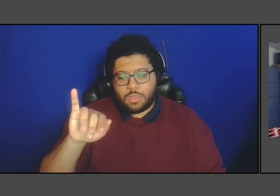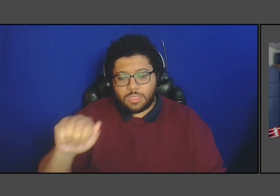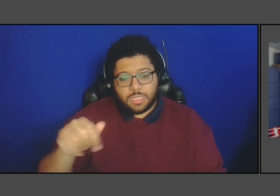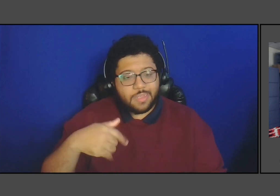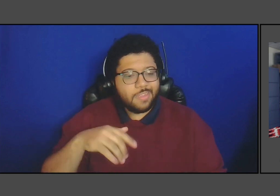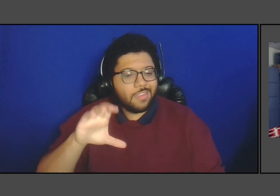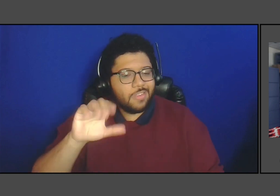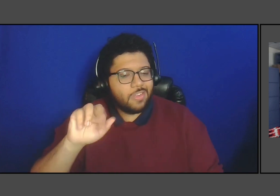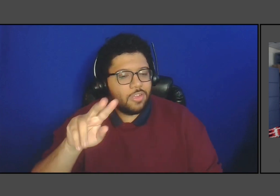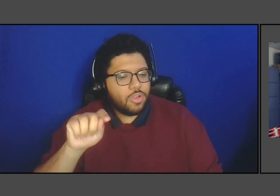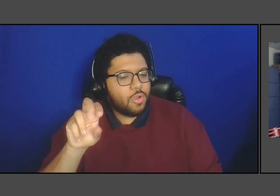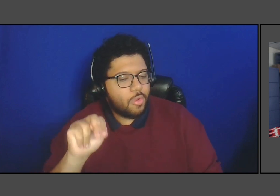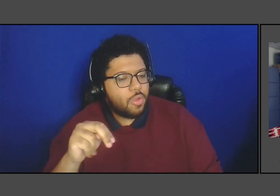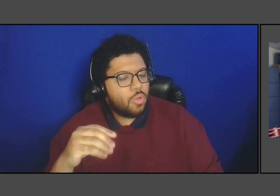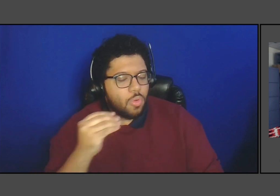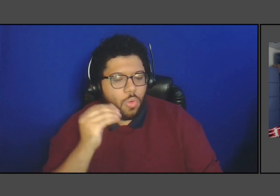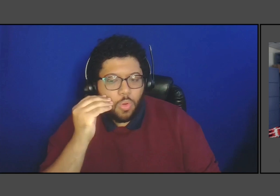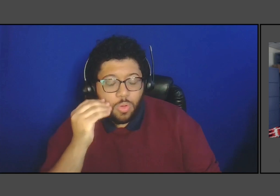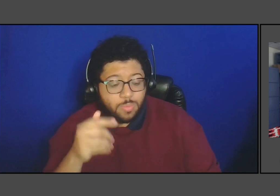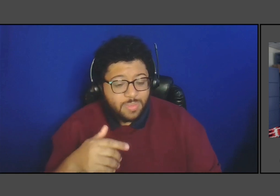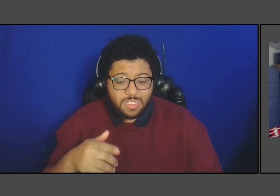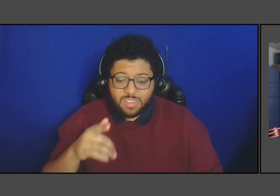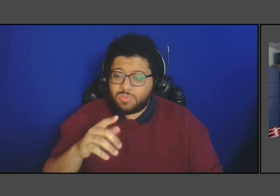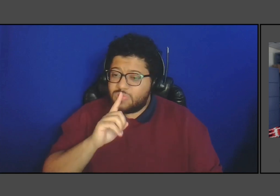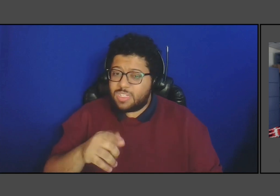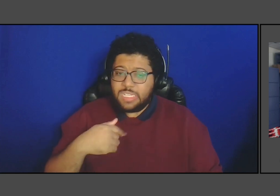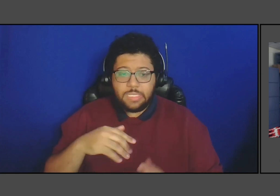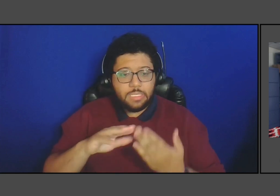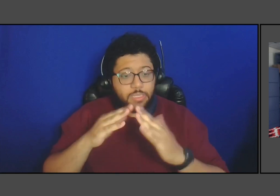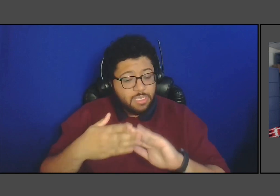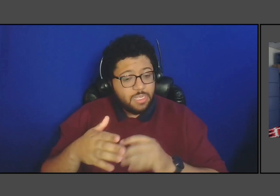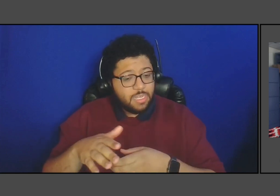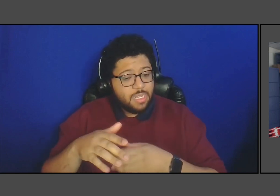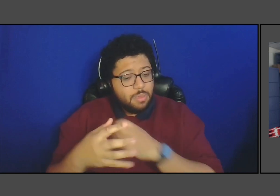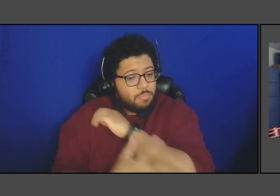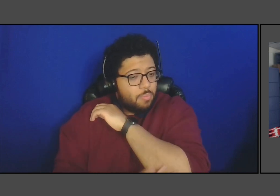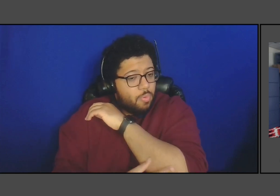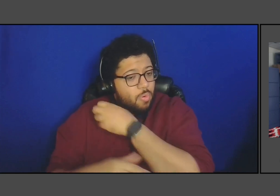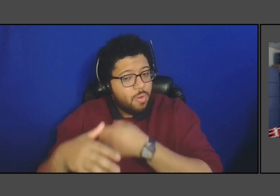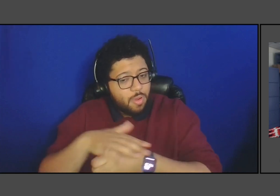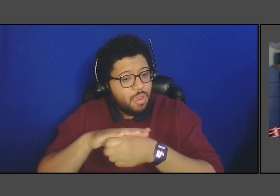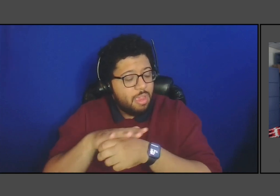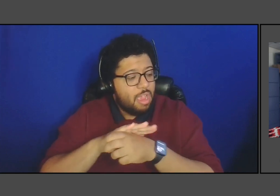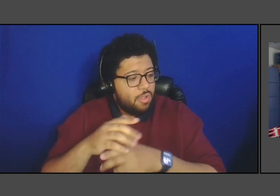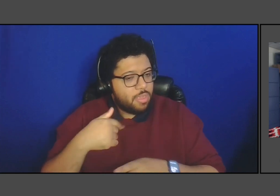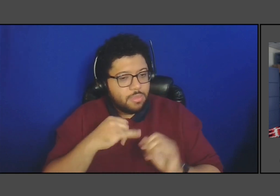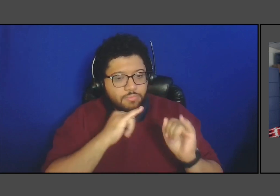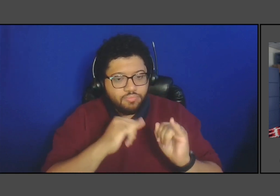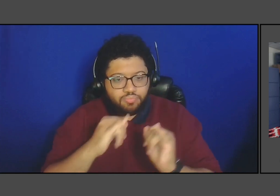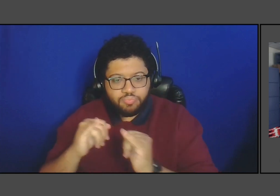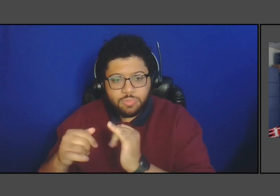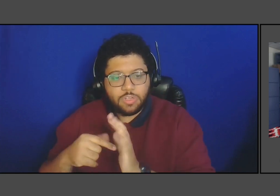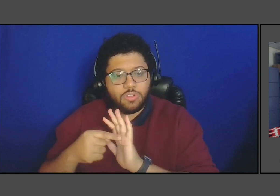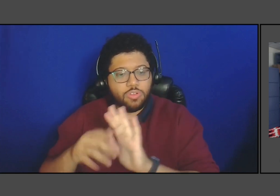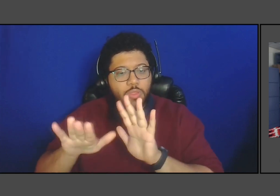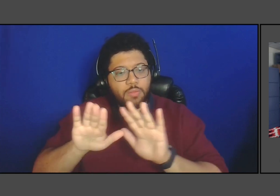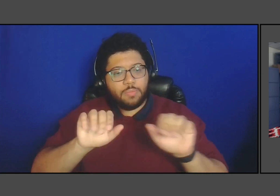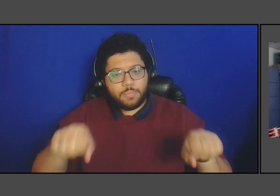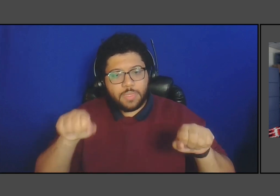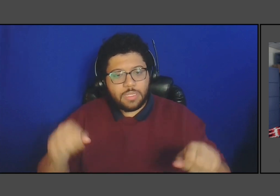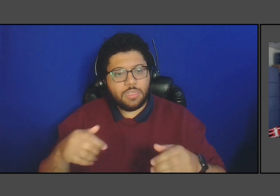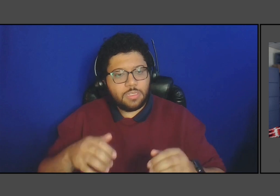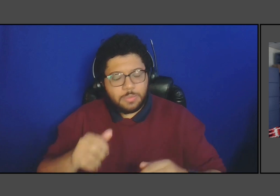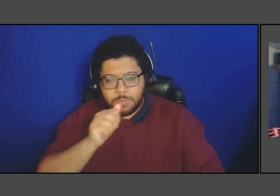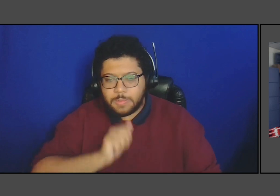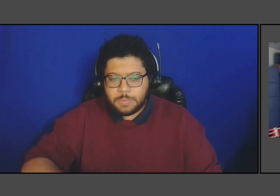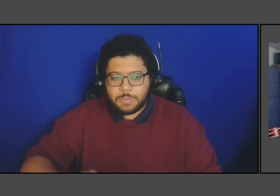Nogales, Mexico, and to show their ability to endure, and their ability,